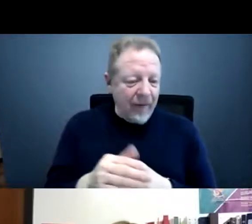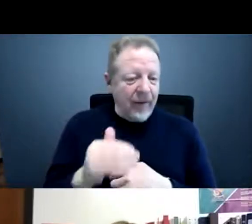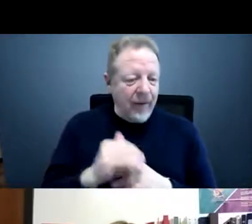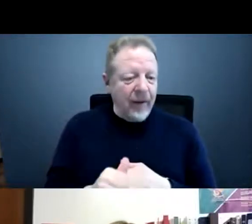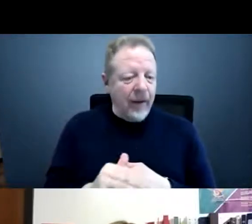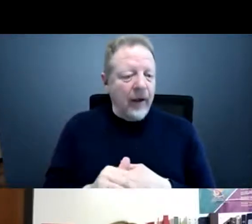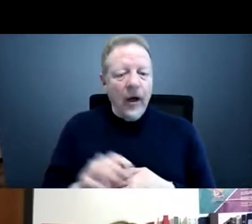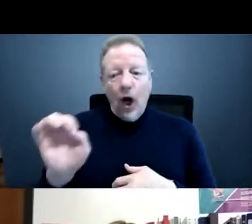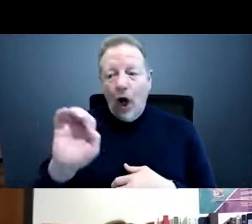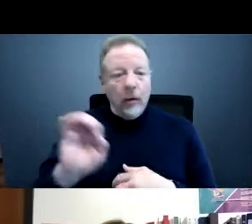Ernest?